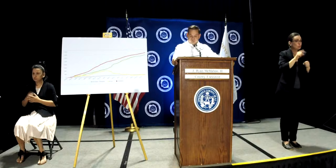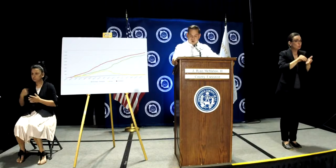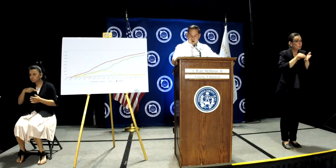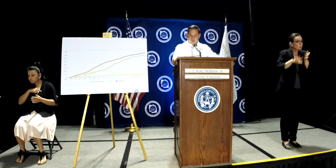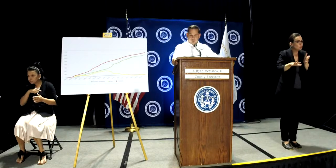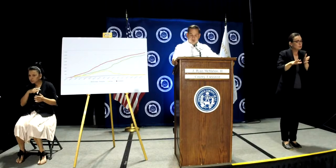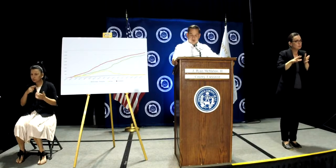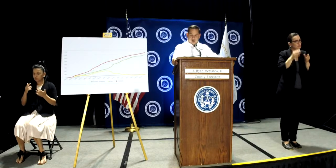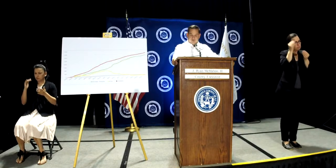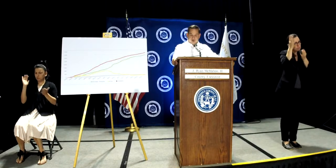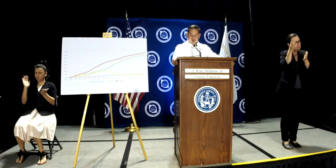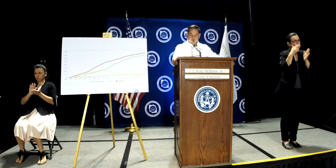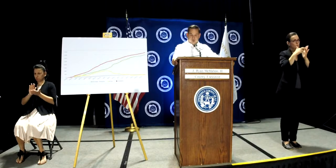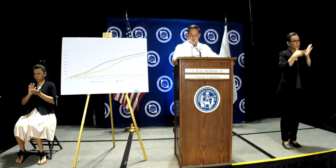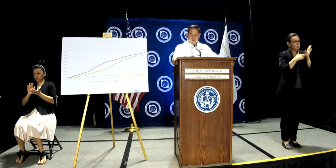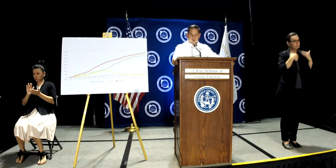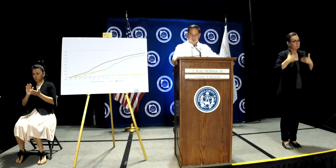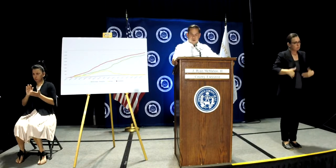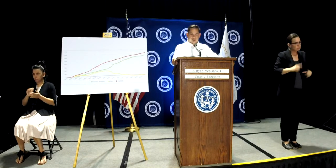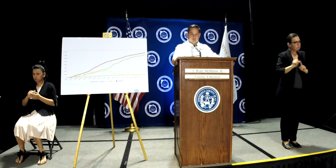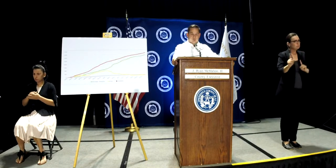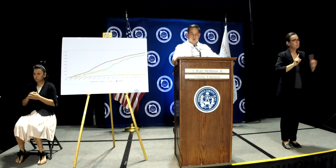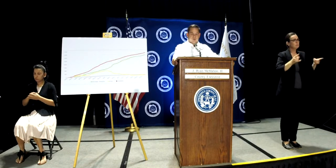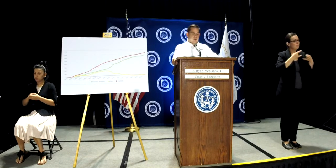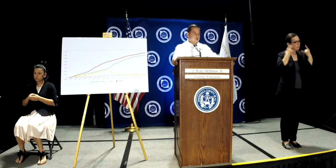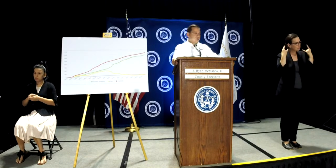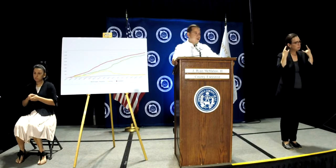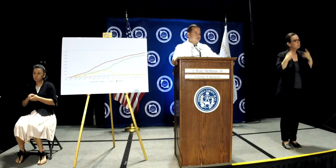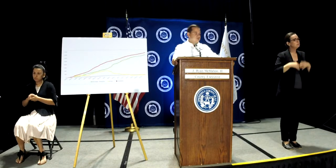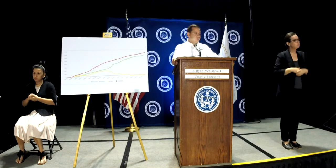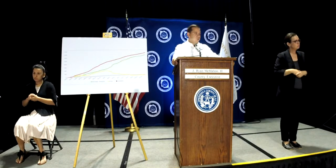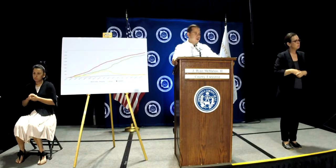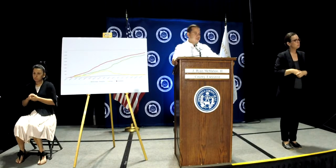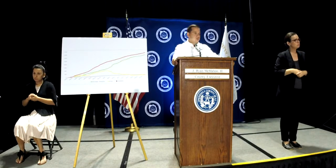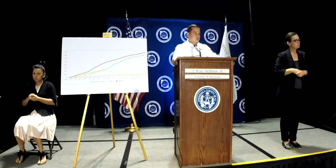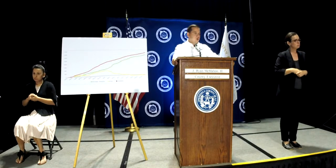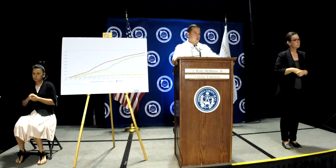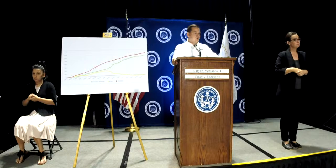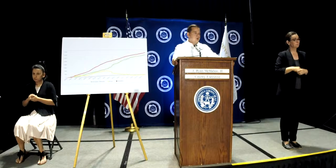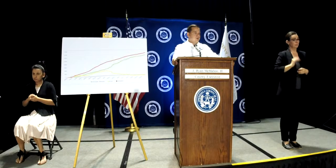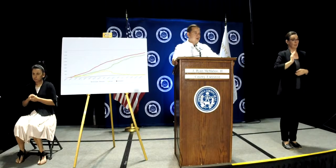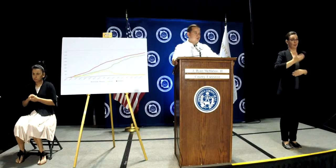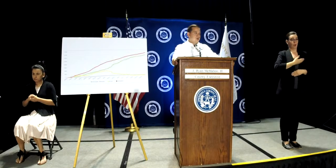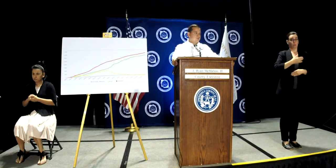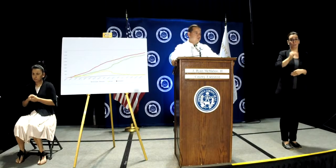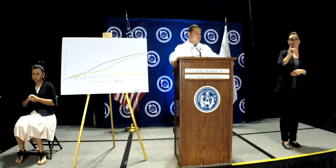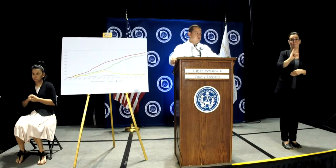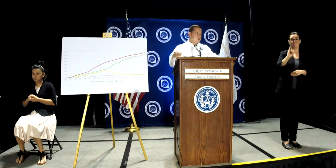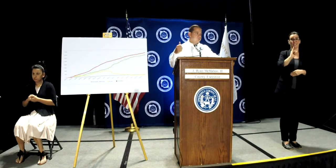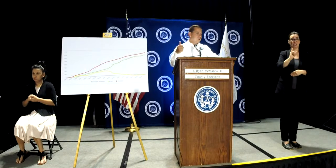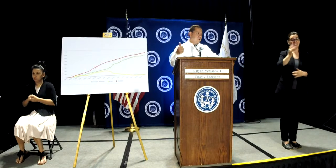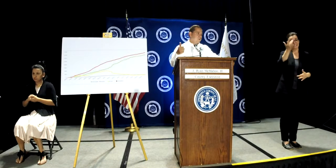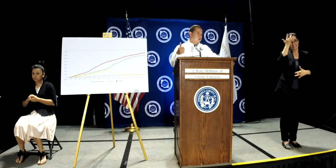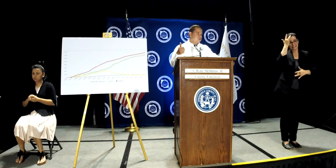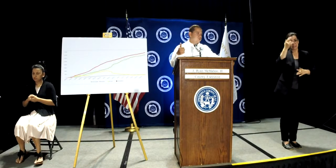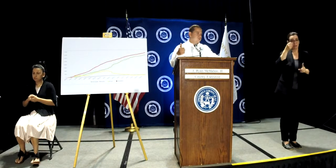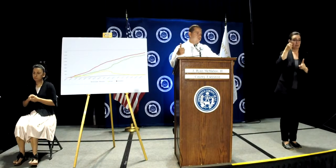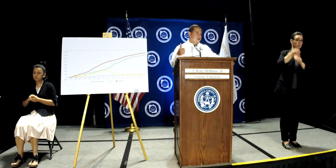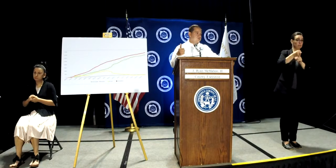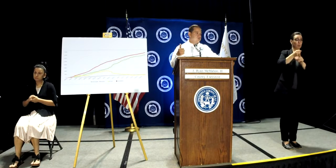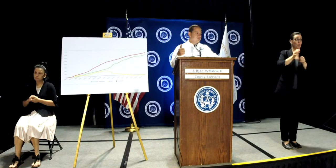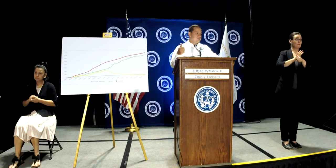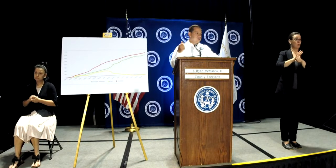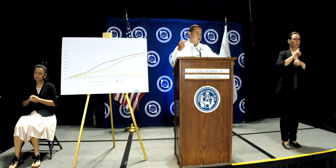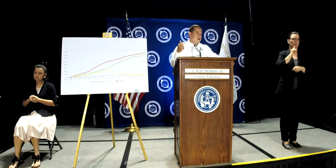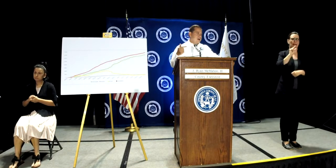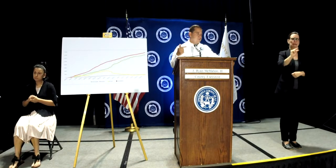at our ability, our infection rate got to the point with our positive rate where it got so low that we're able to absorb a couple clusters over the